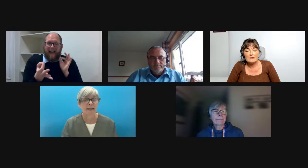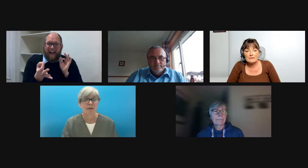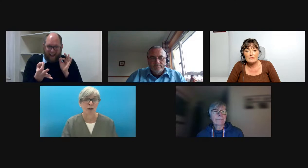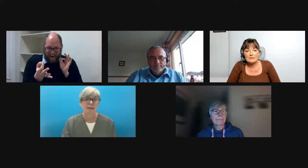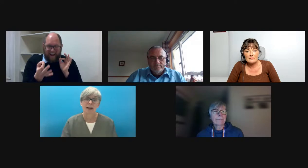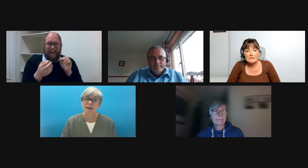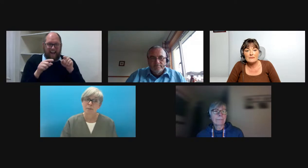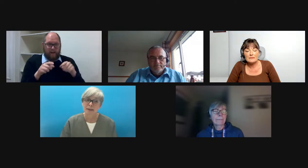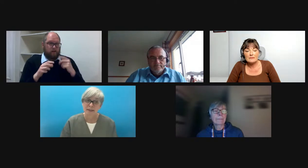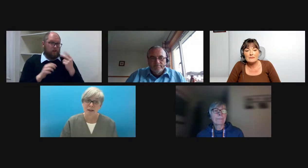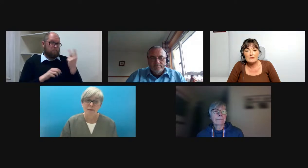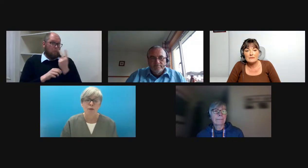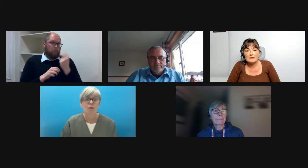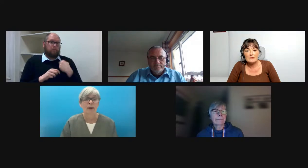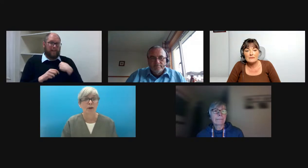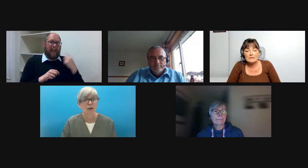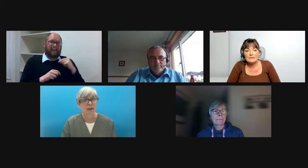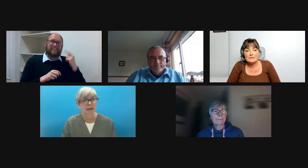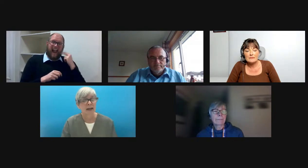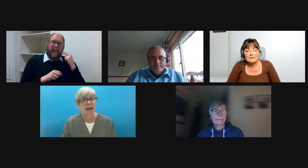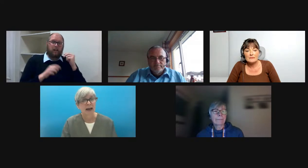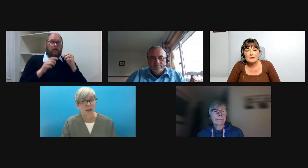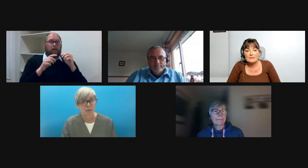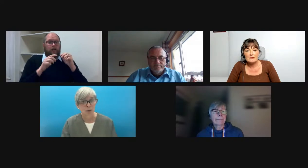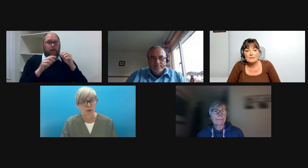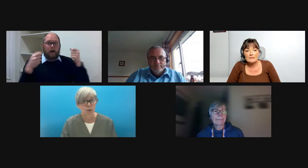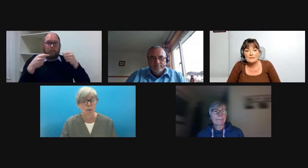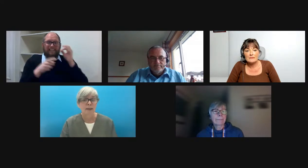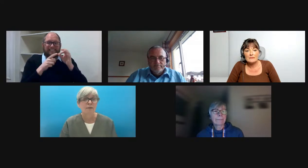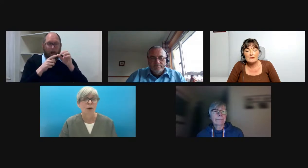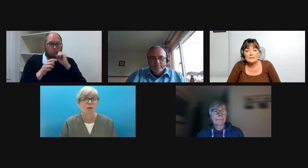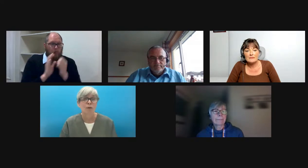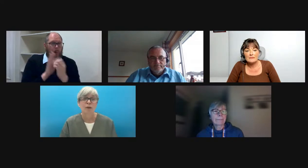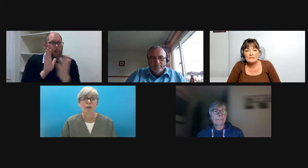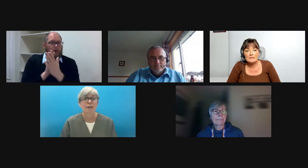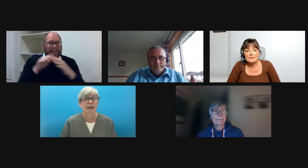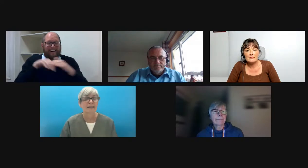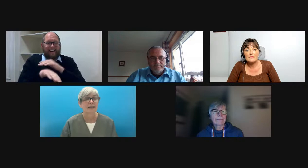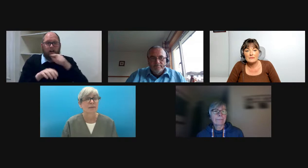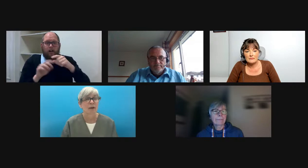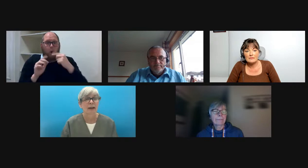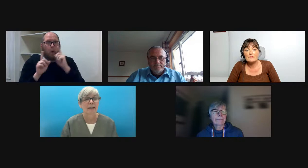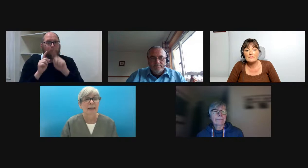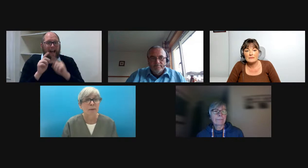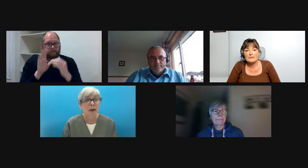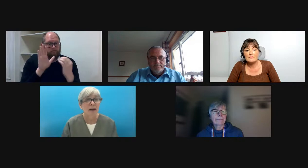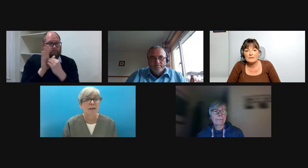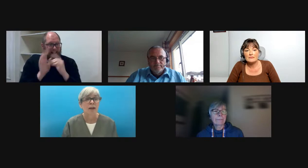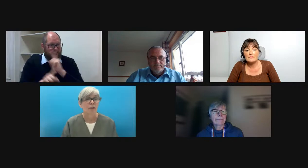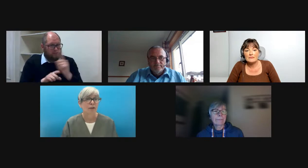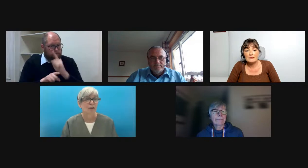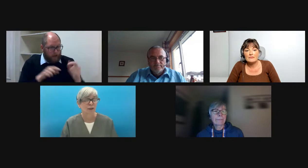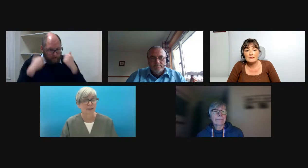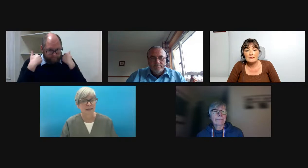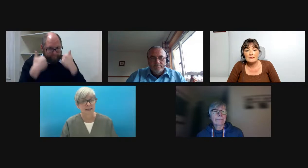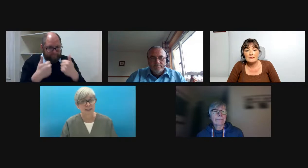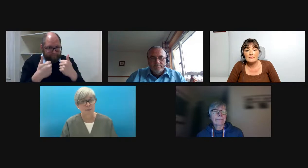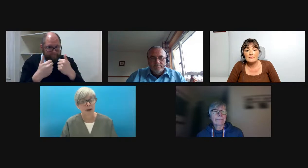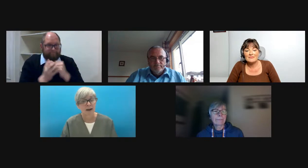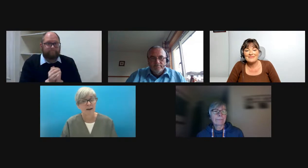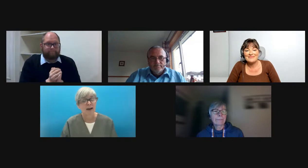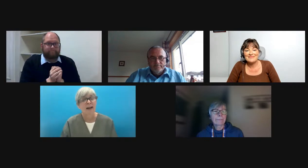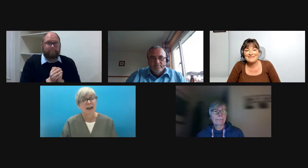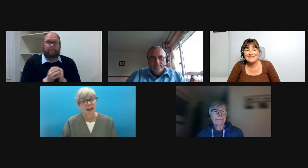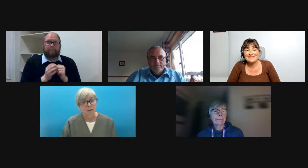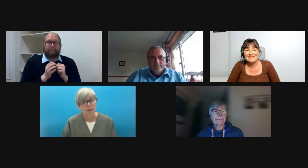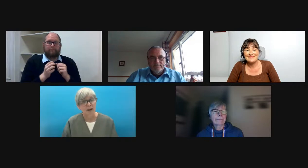at BDA Scotland, either myself or my colleague Helen Morgans-Wenfold. You can contact us by email, you can contact us